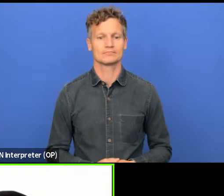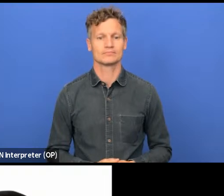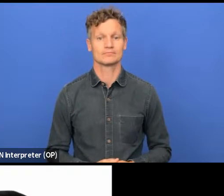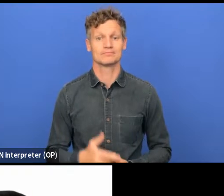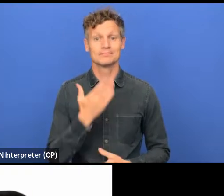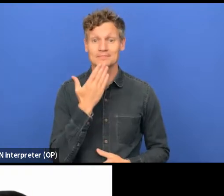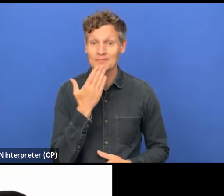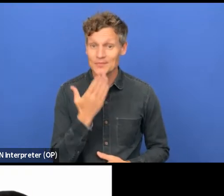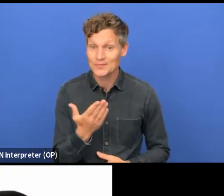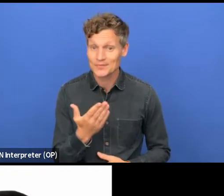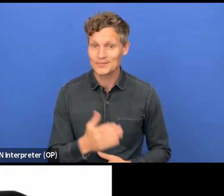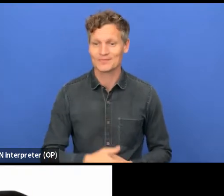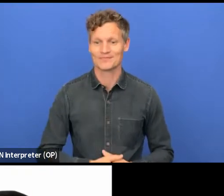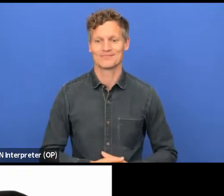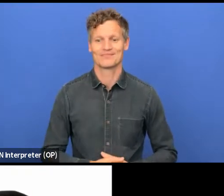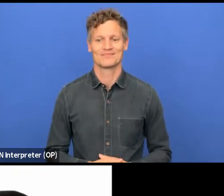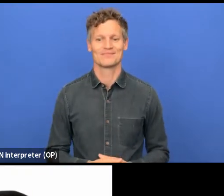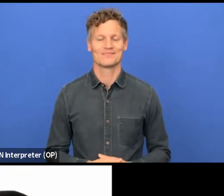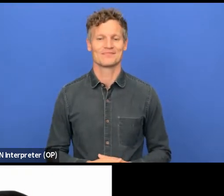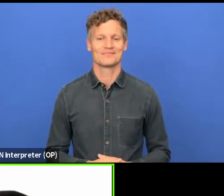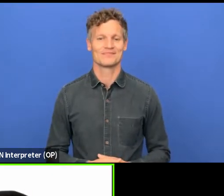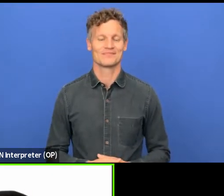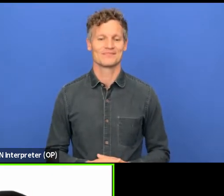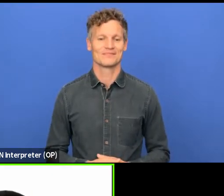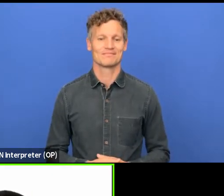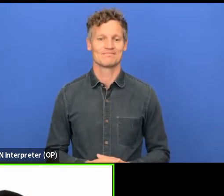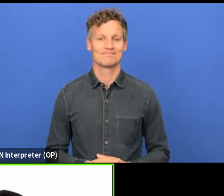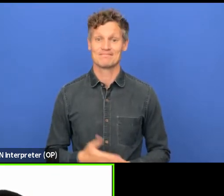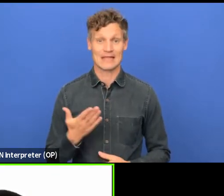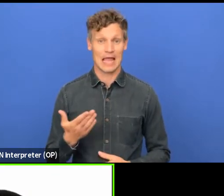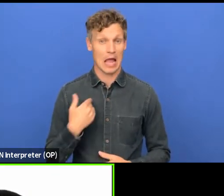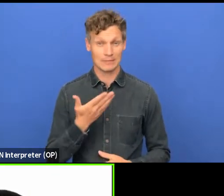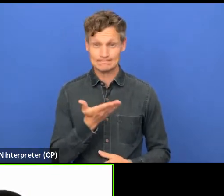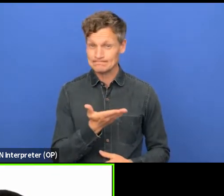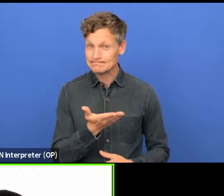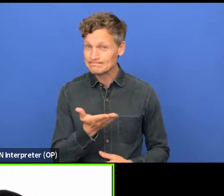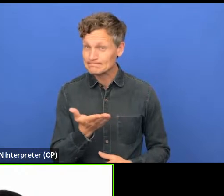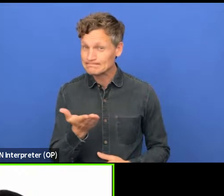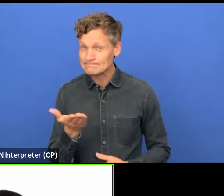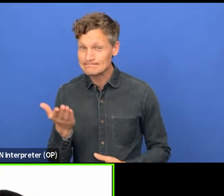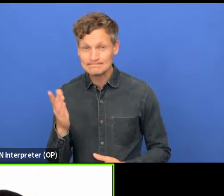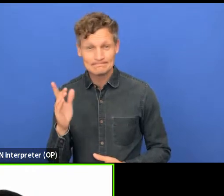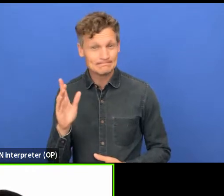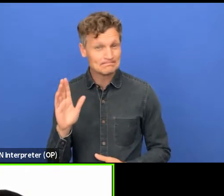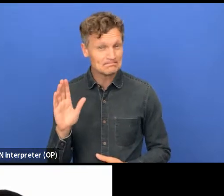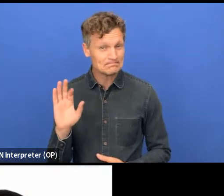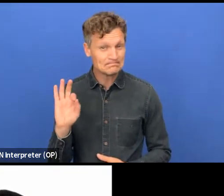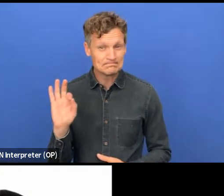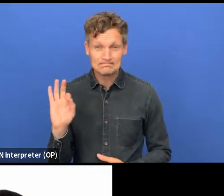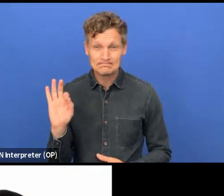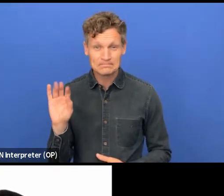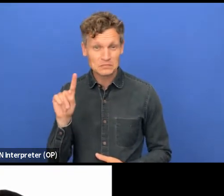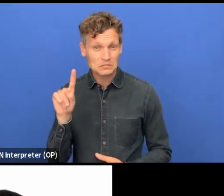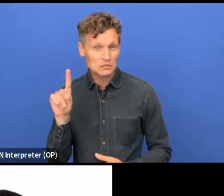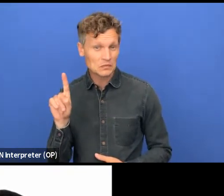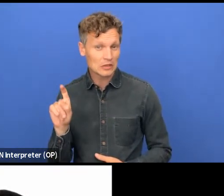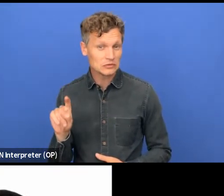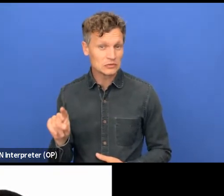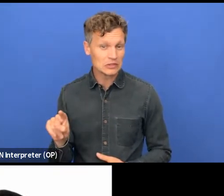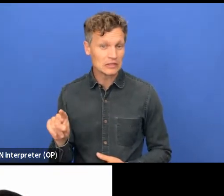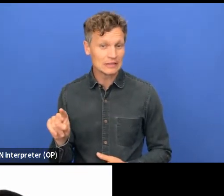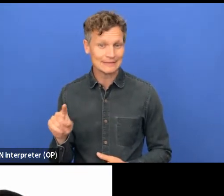Thank you very much. Now, I haven't seen any further questions, so I'm not going to repeat